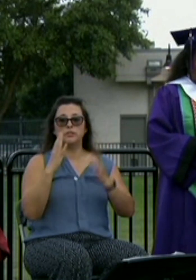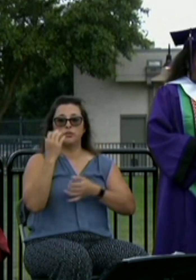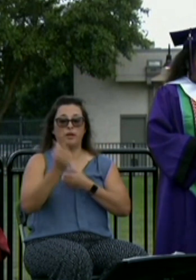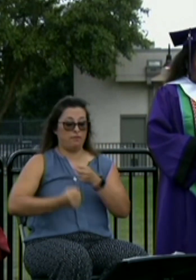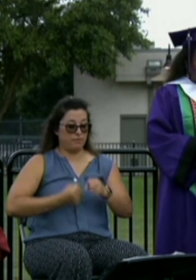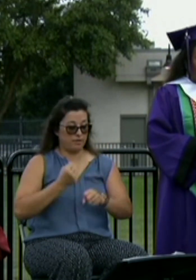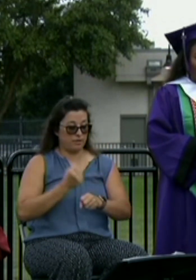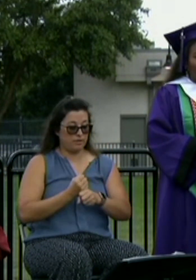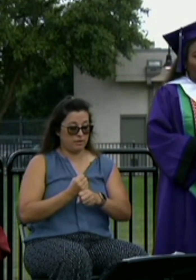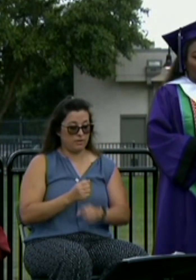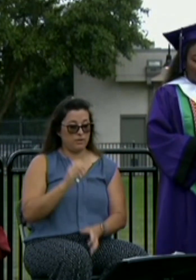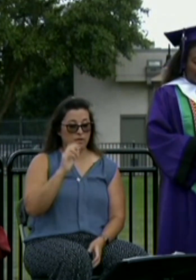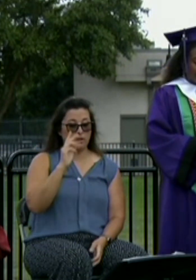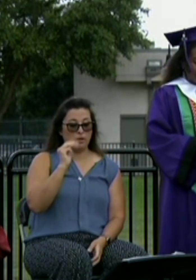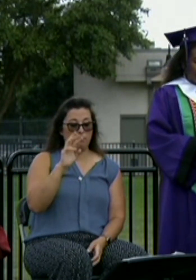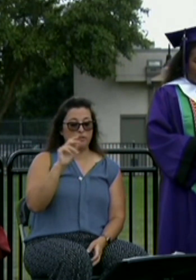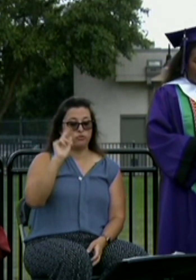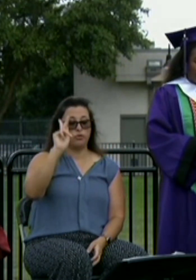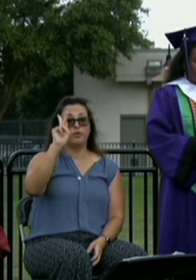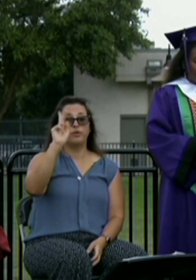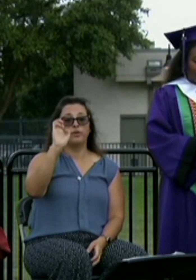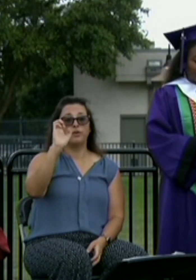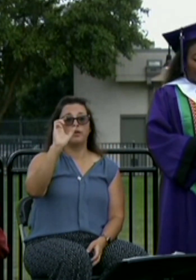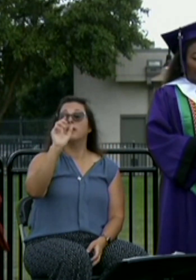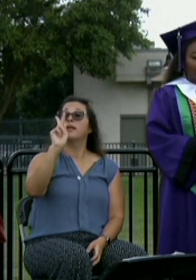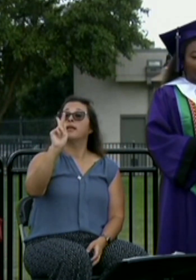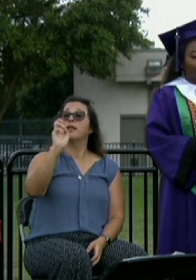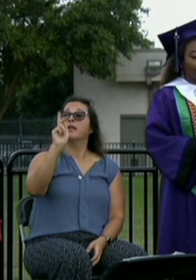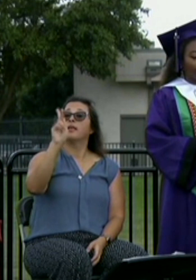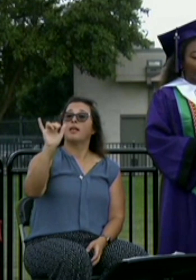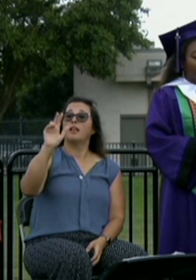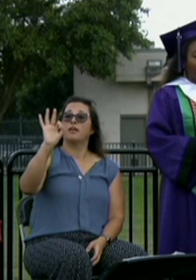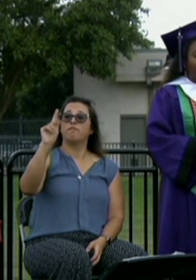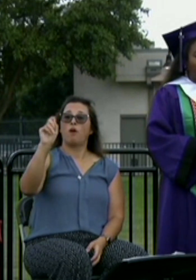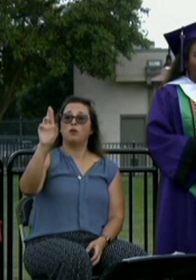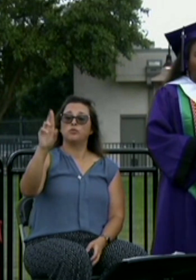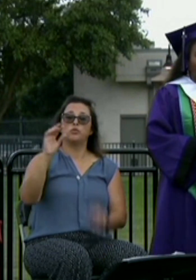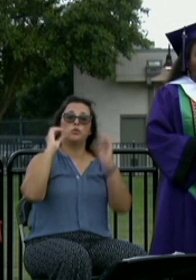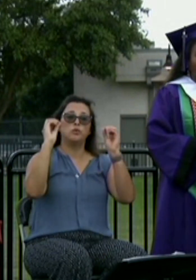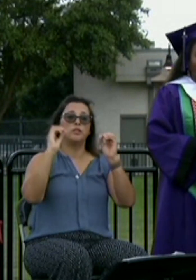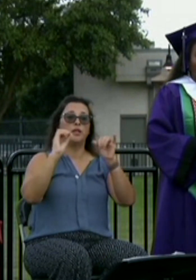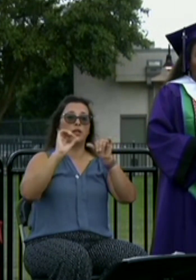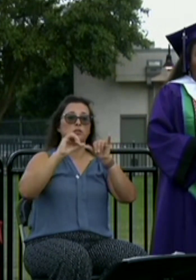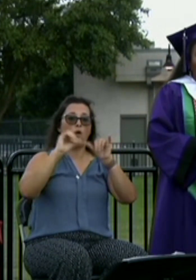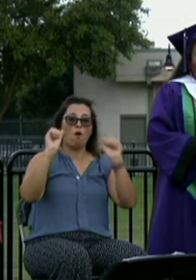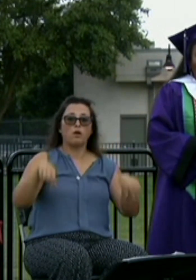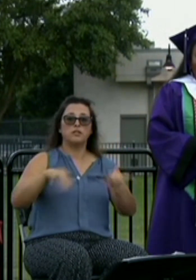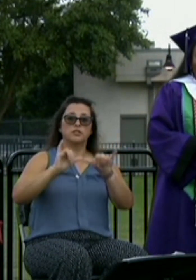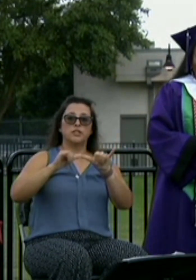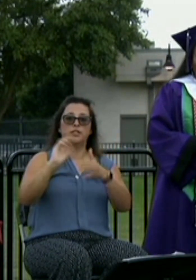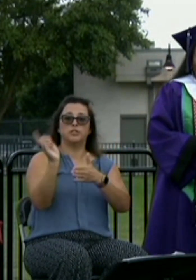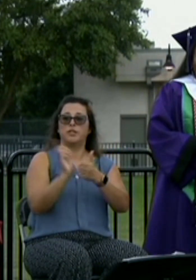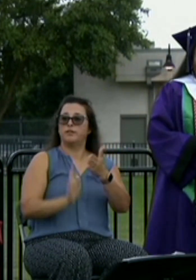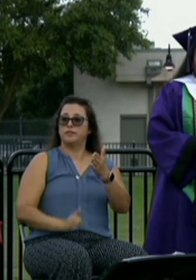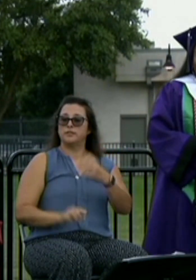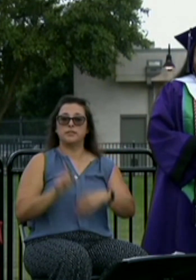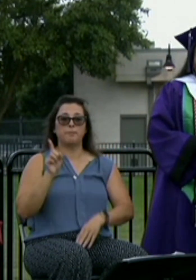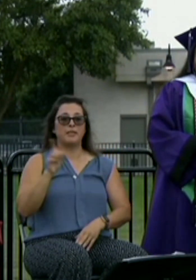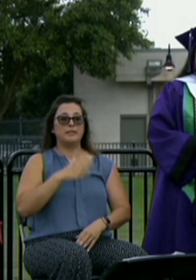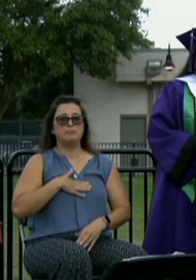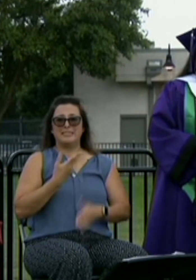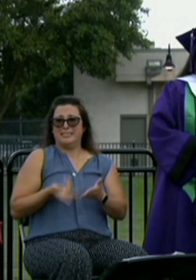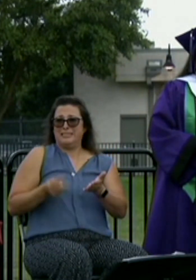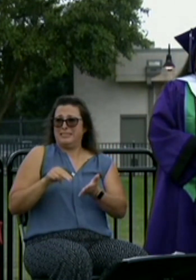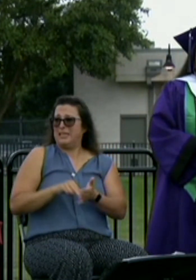Year, Mr. Kelly Foster, who teaches architectural and engineering design. Mr. Foster,